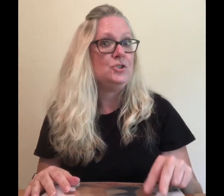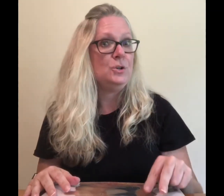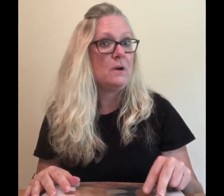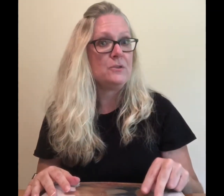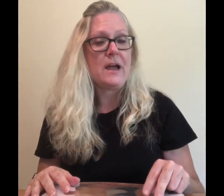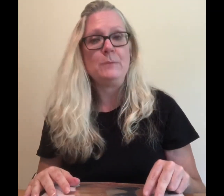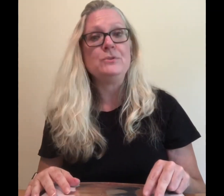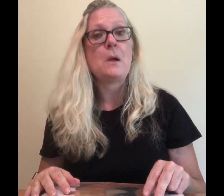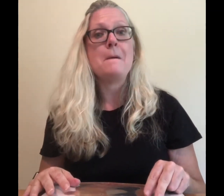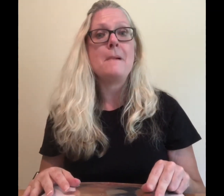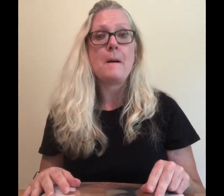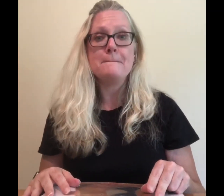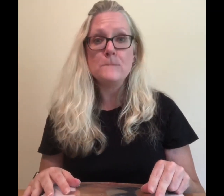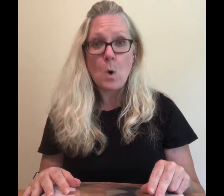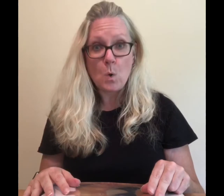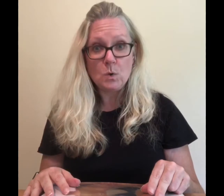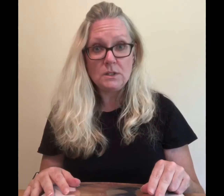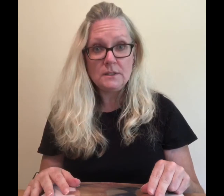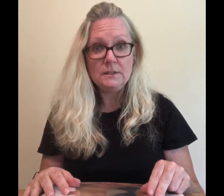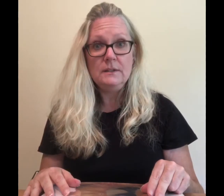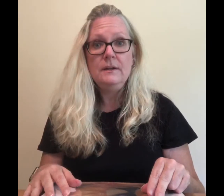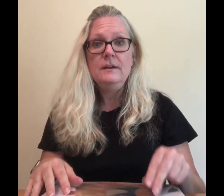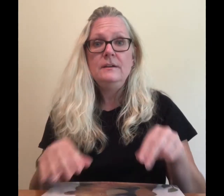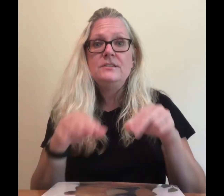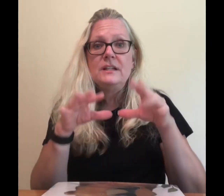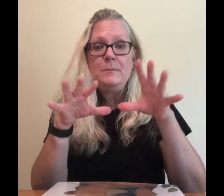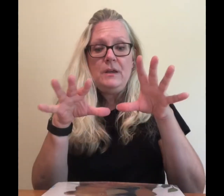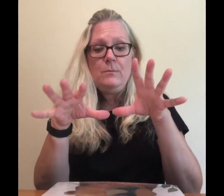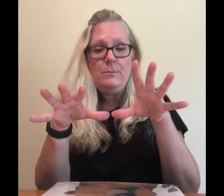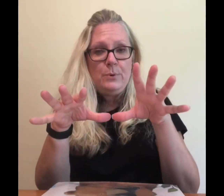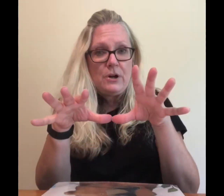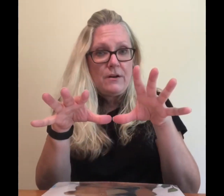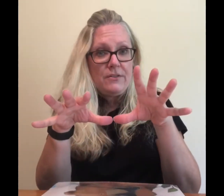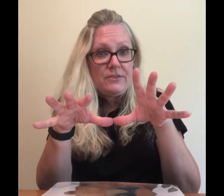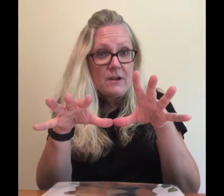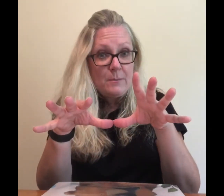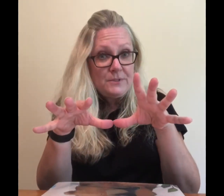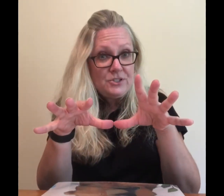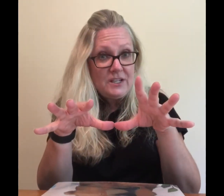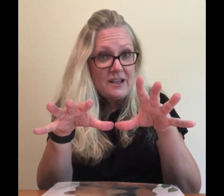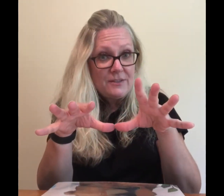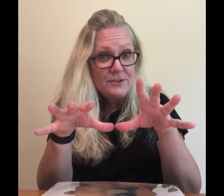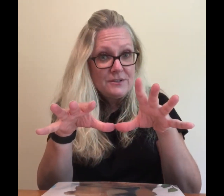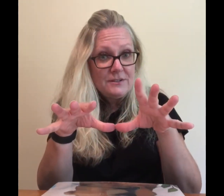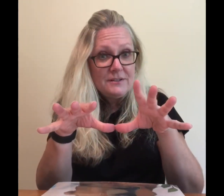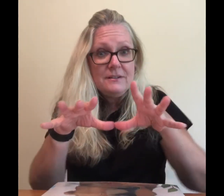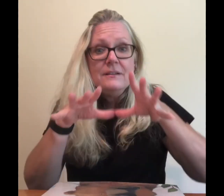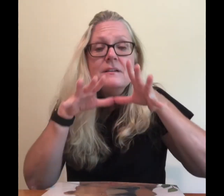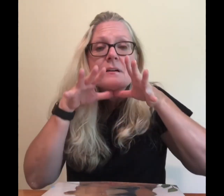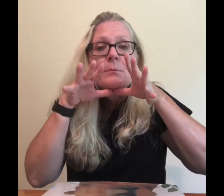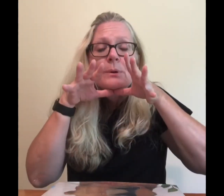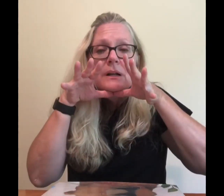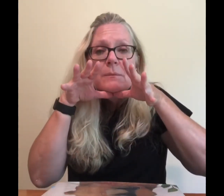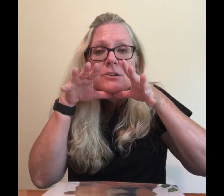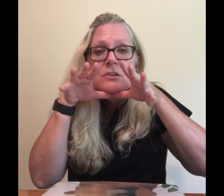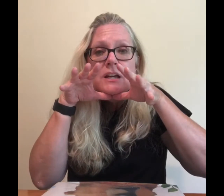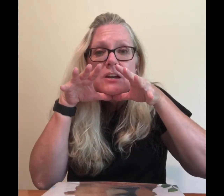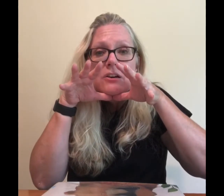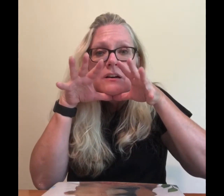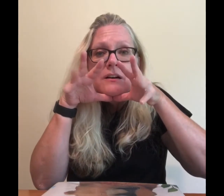other animals. Mole, it's gonna be put our thumbs together, put them under here, and